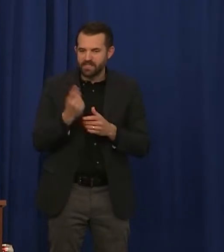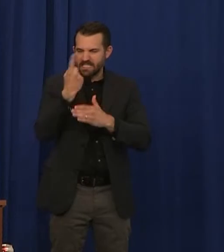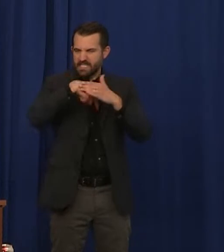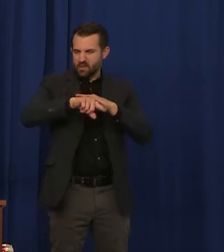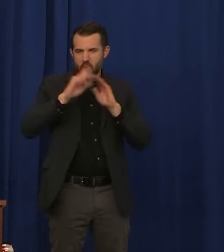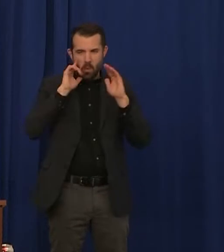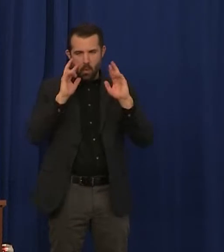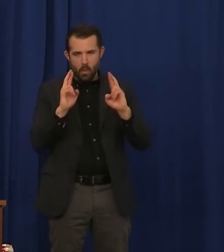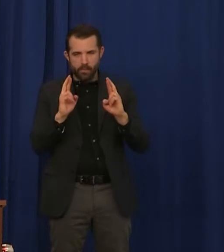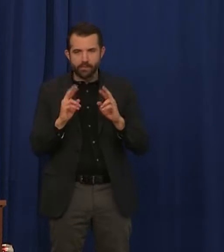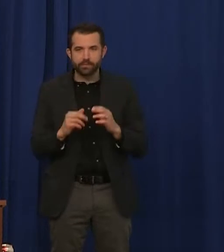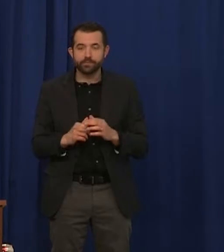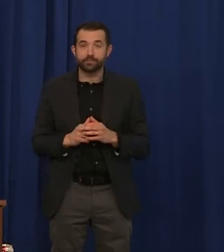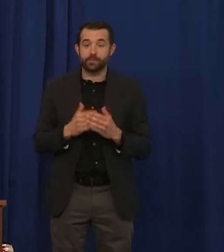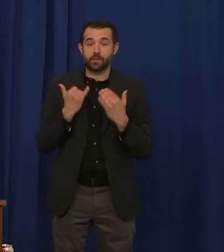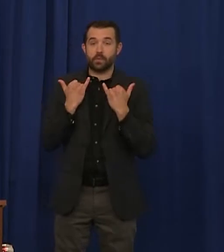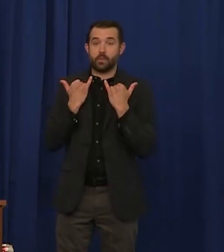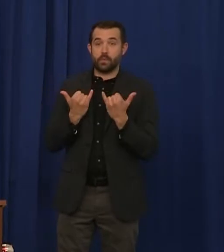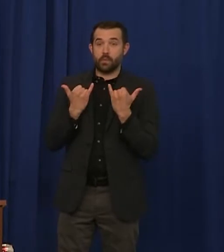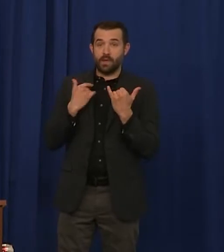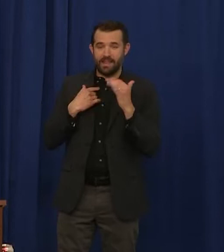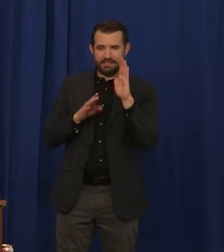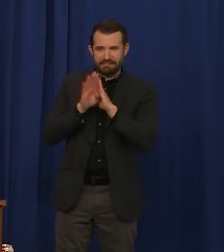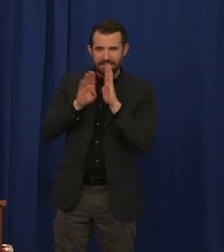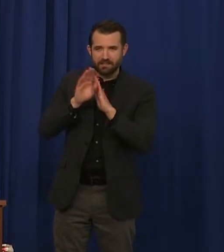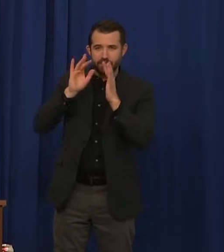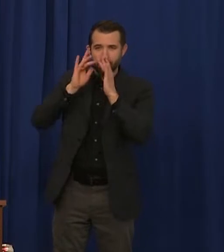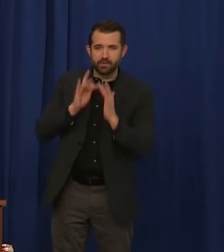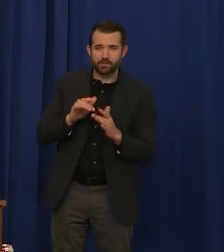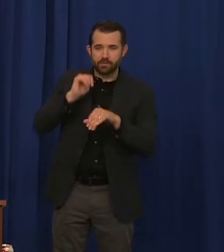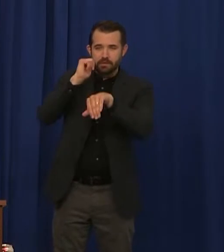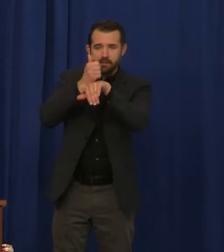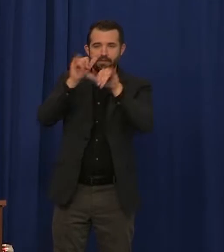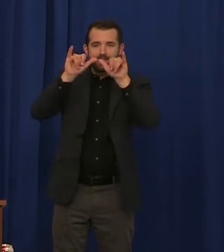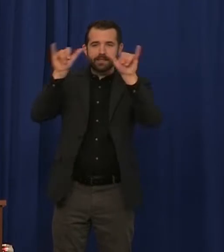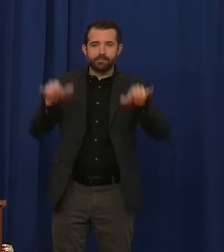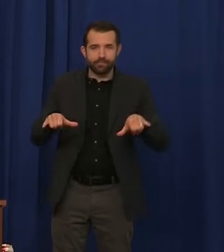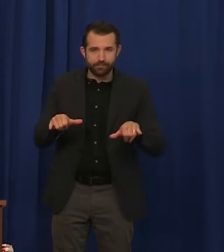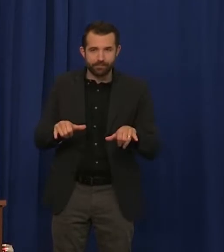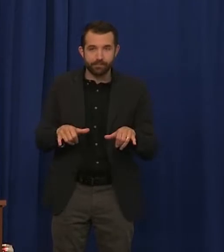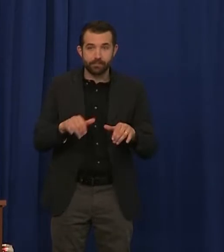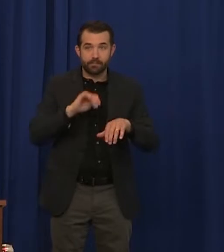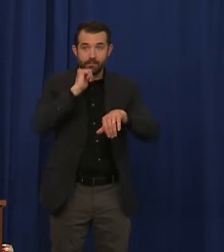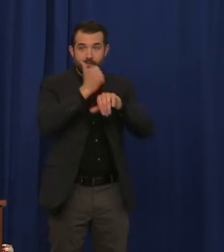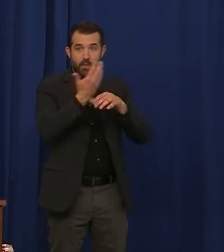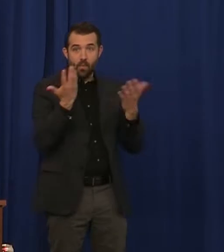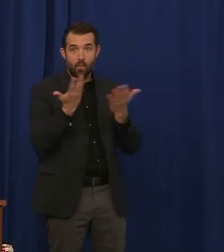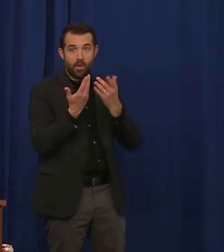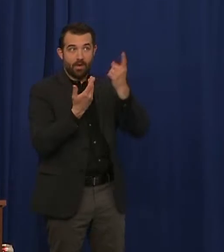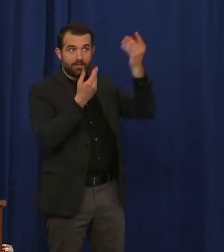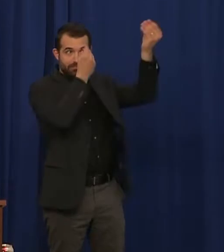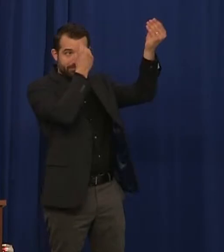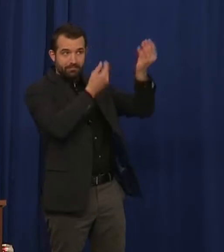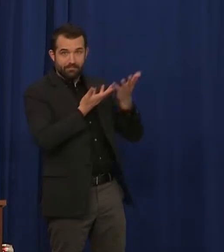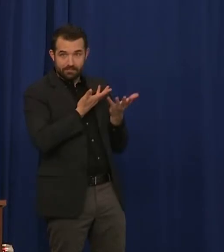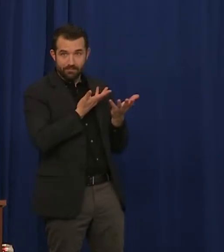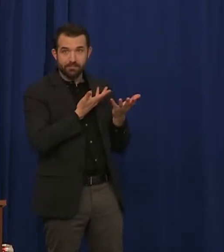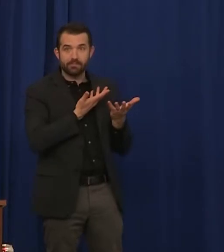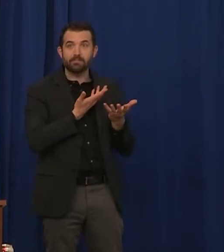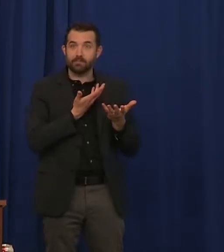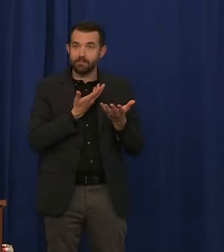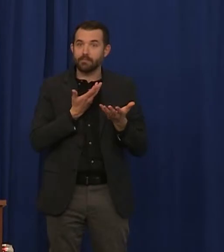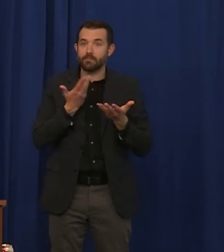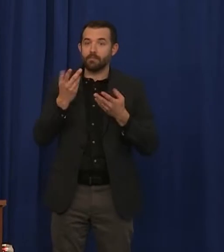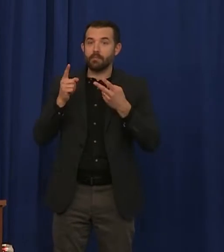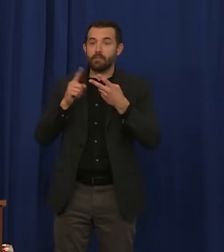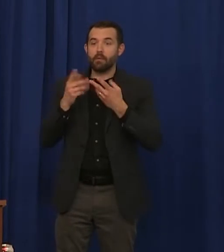new web-based system for these claims based on what we know and made some decisions to fill in other